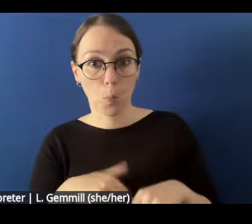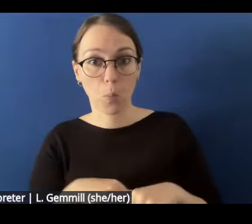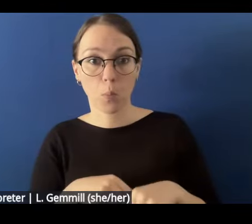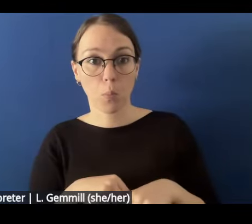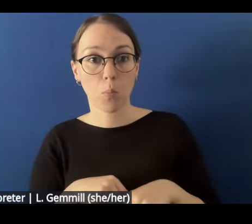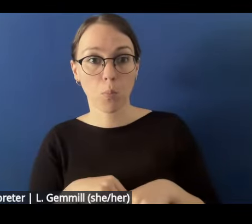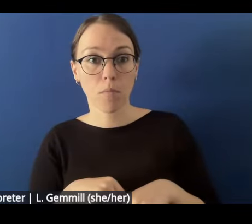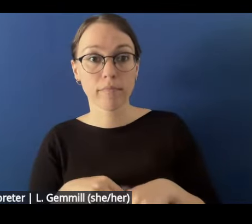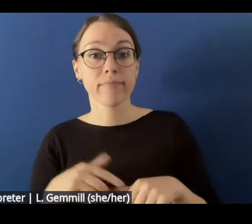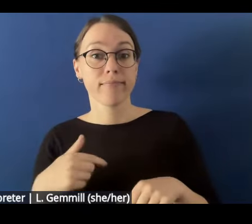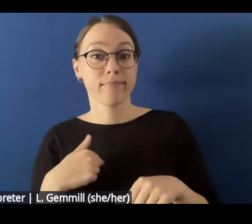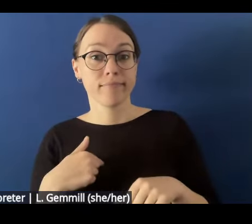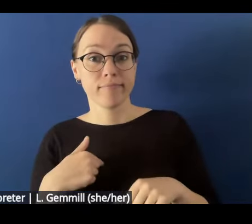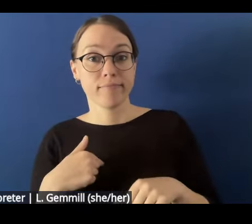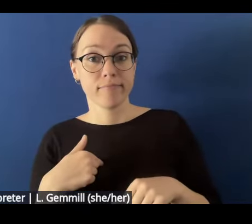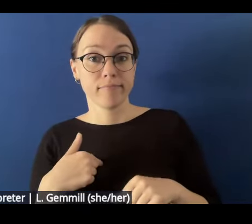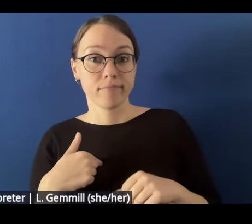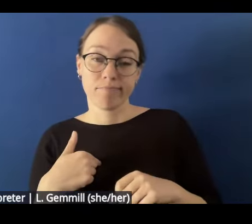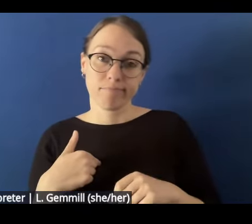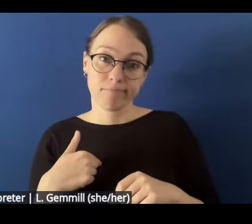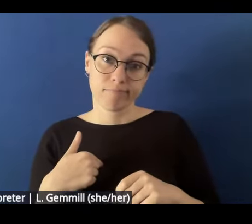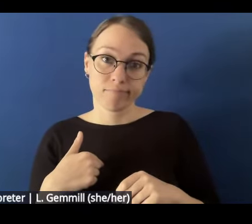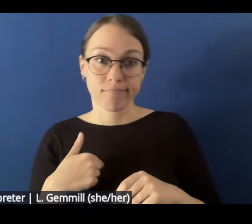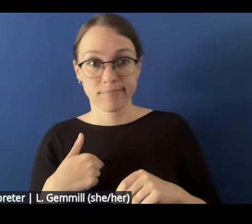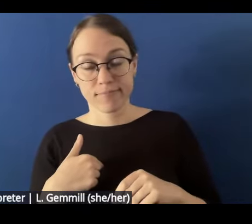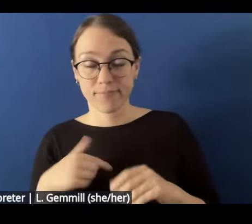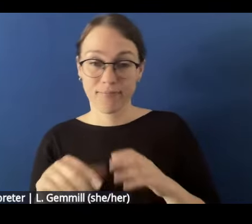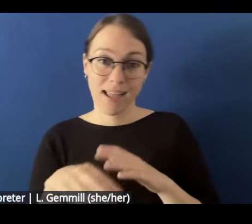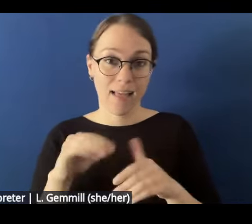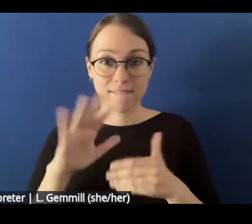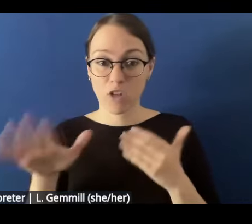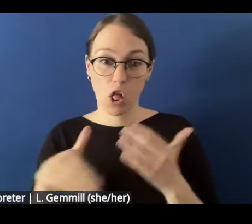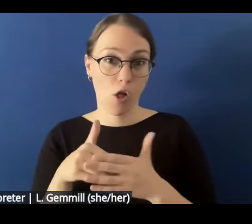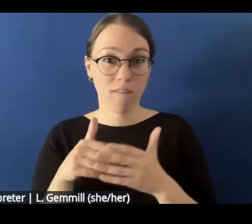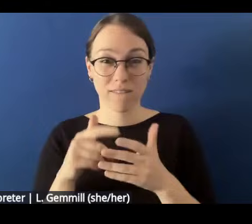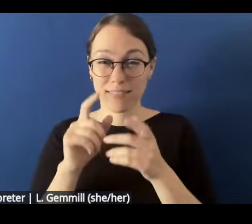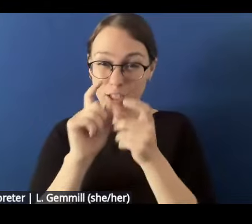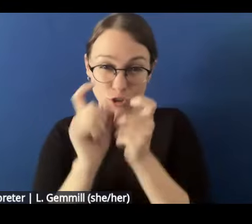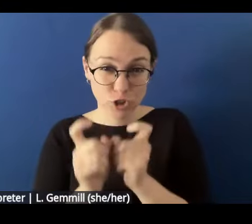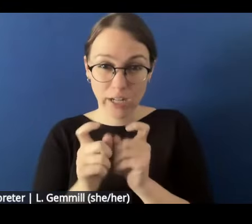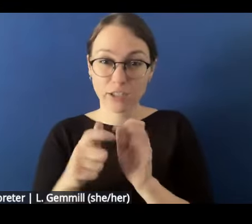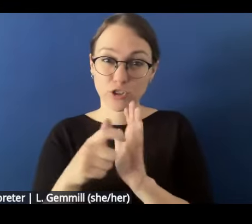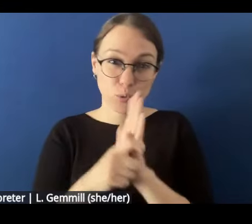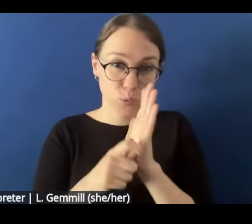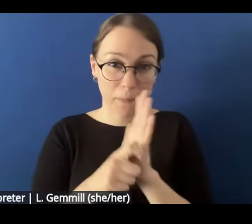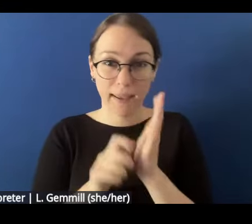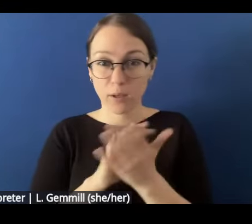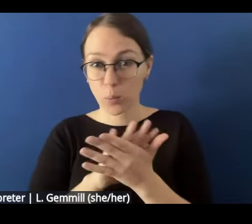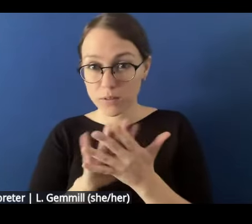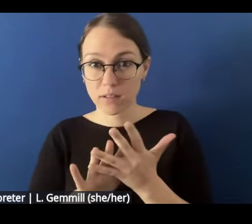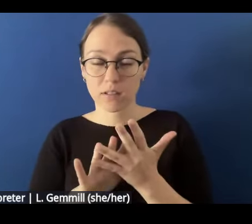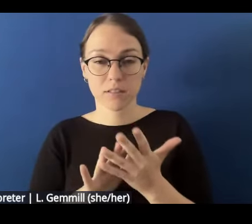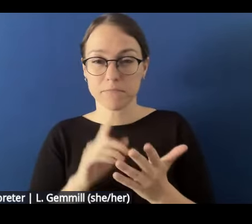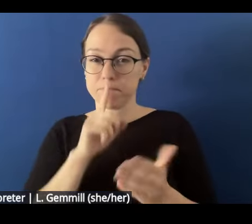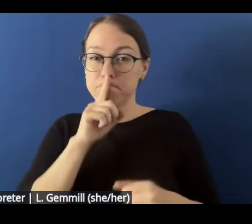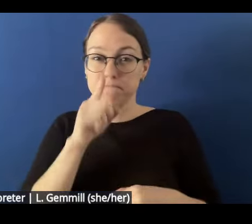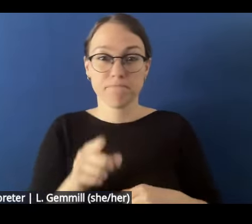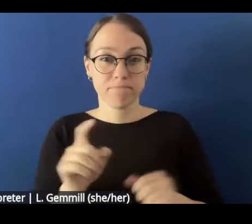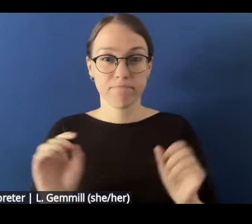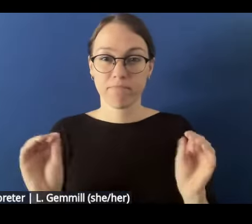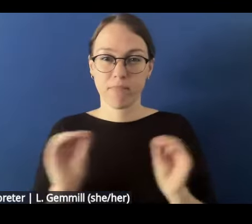I will say out of all of the specific changes to the manuals and things like that, there's nothing that